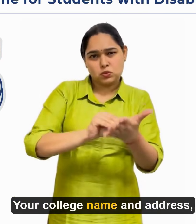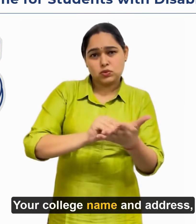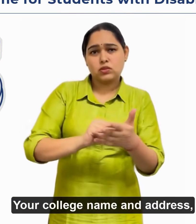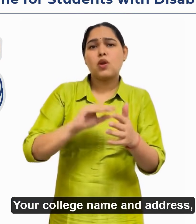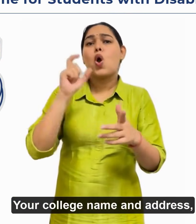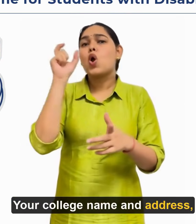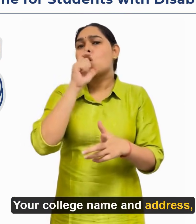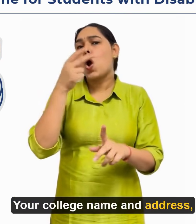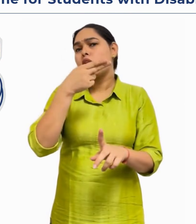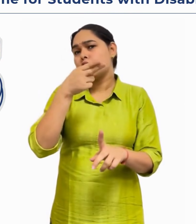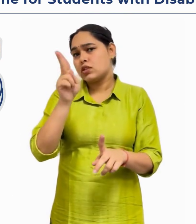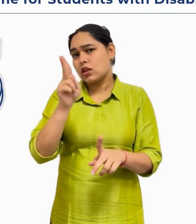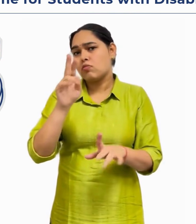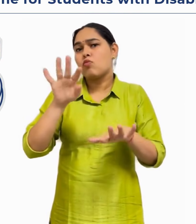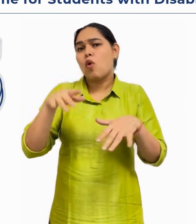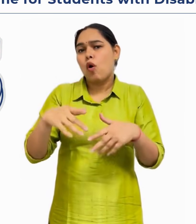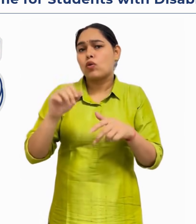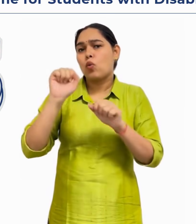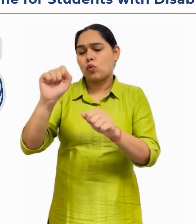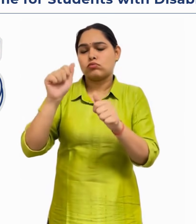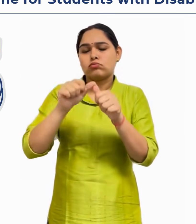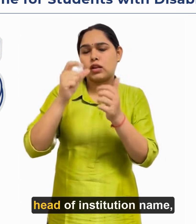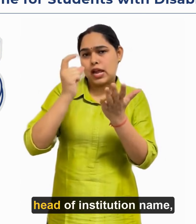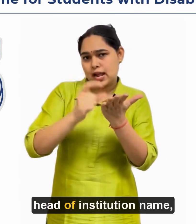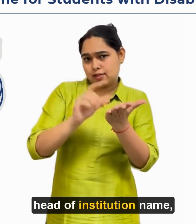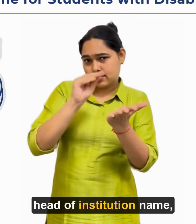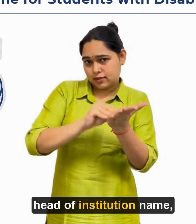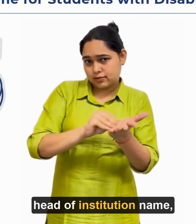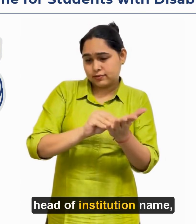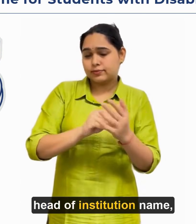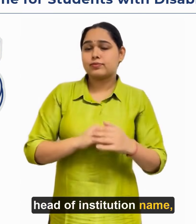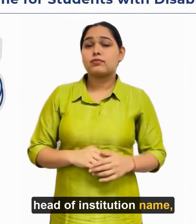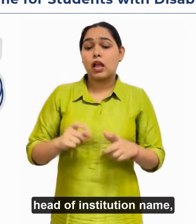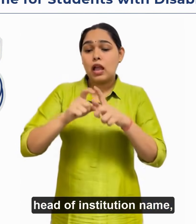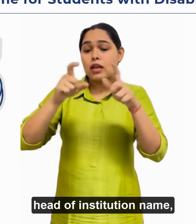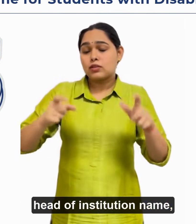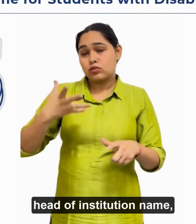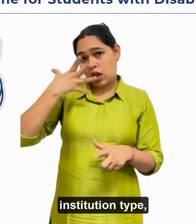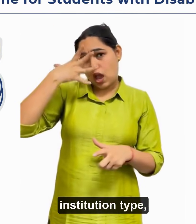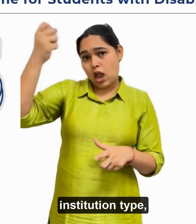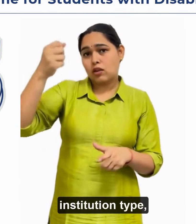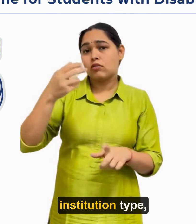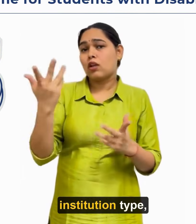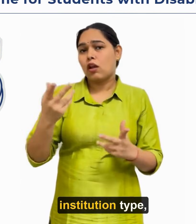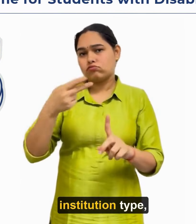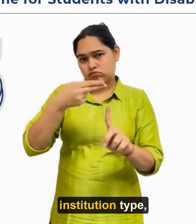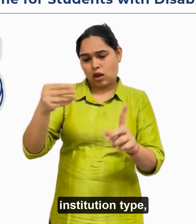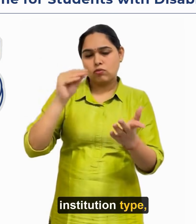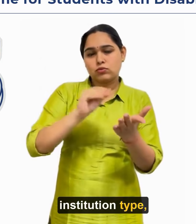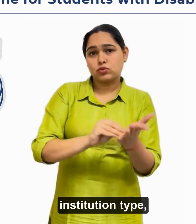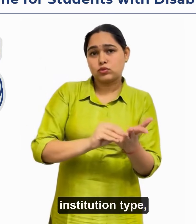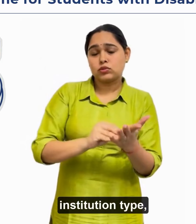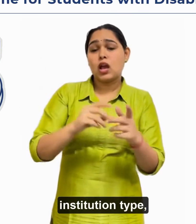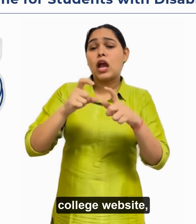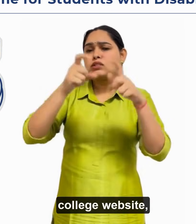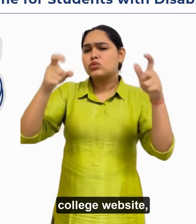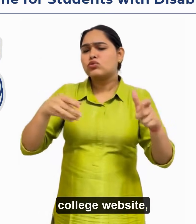name and address, head of institution name, institution type,